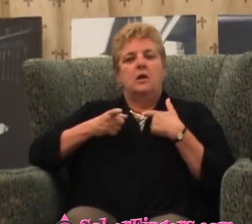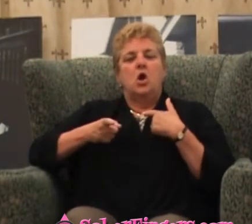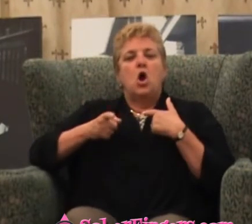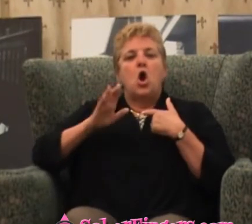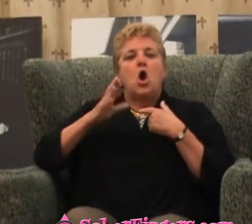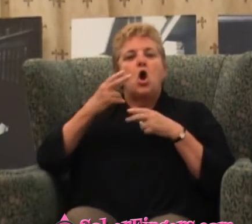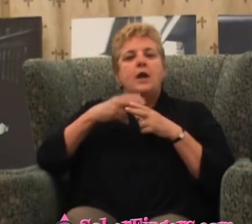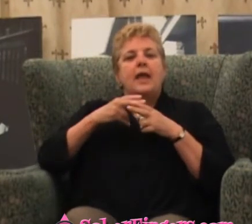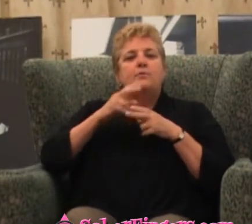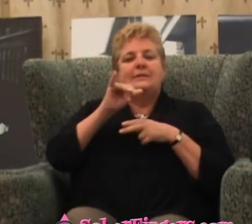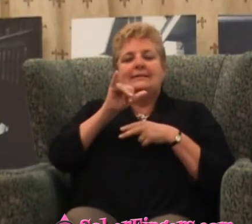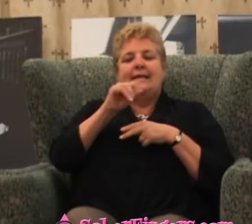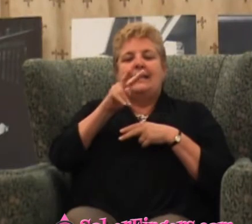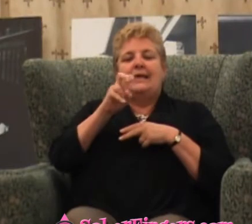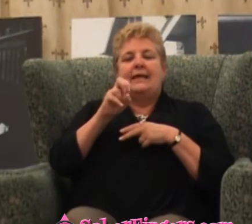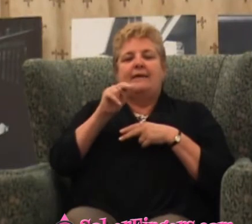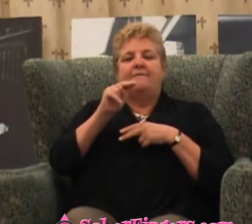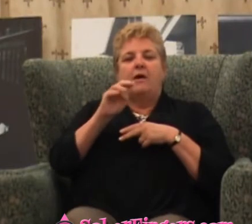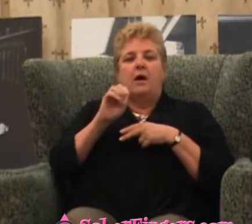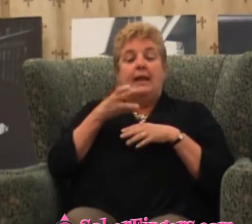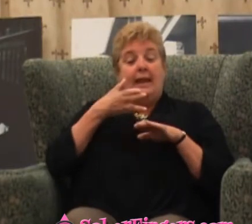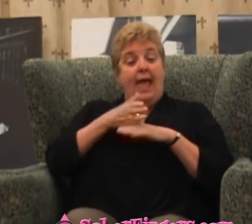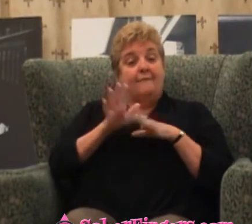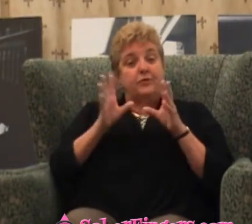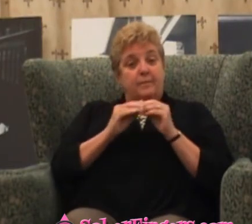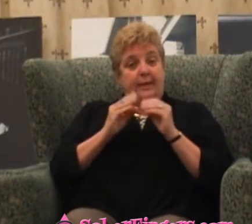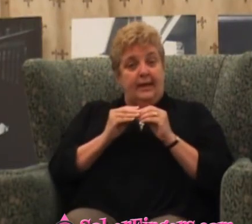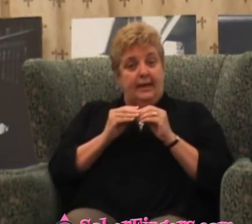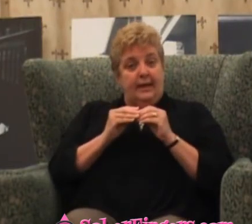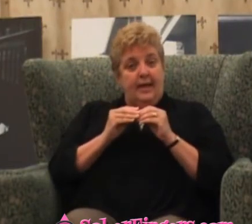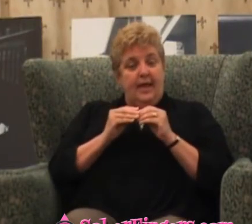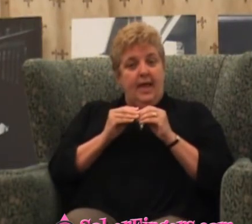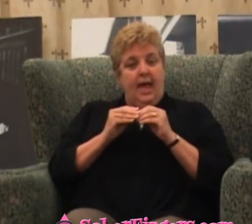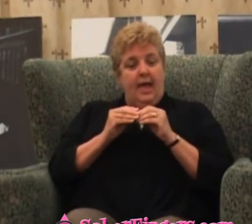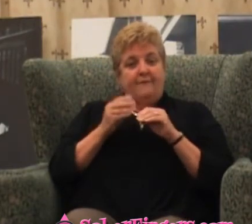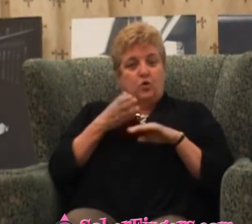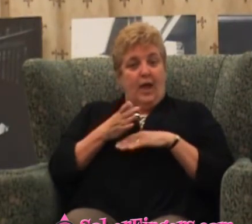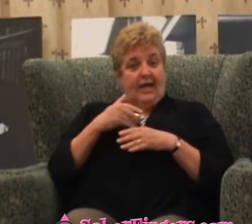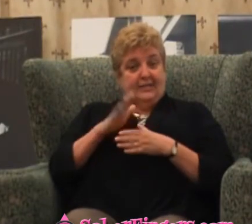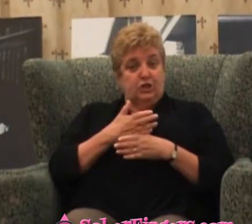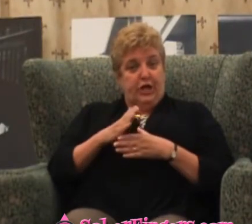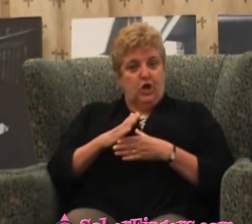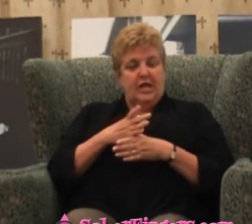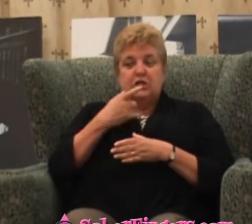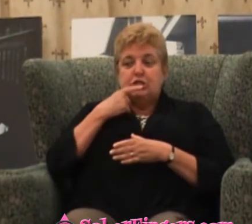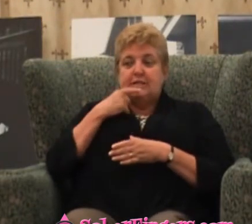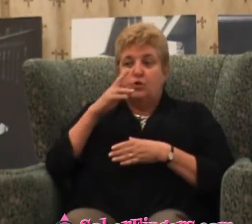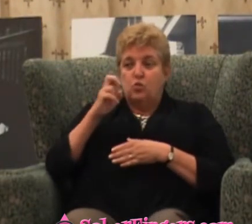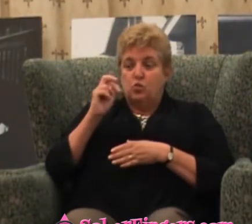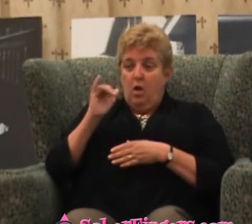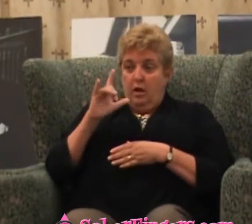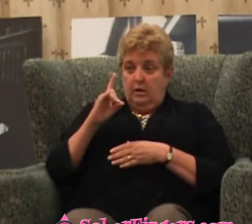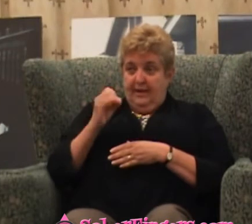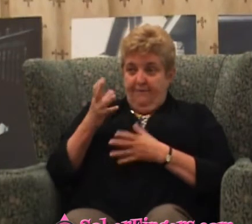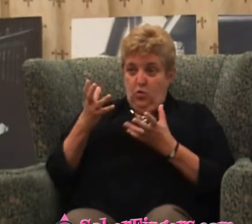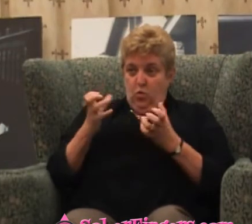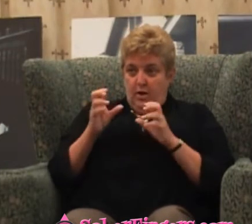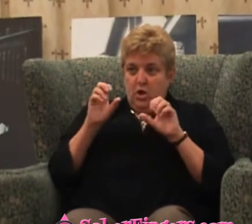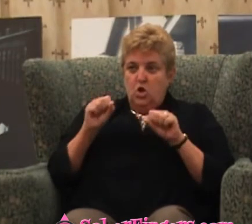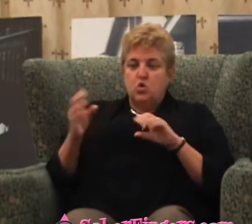Yvonne came up to me at the end of the meeting after I shared, and she says, "Ronald, if you want to, you can move into my